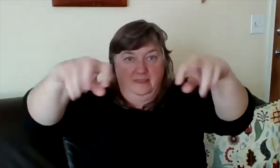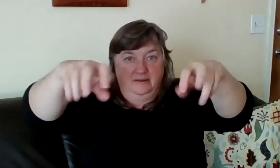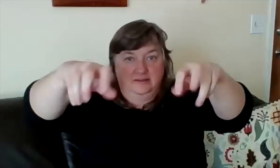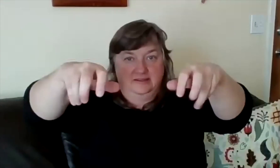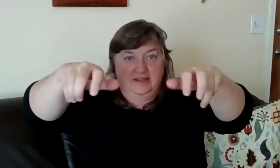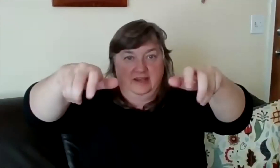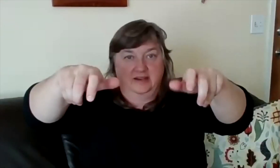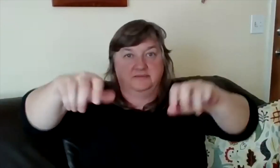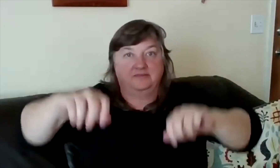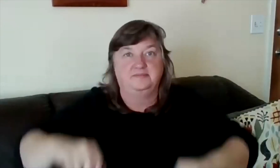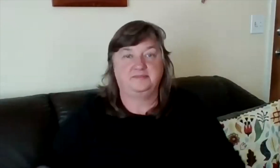Sink.